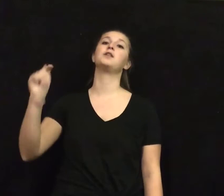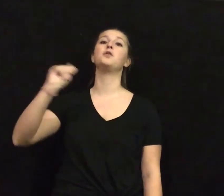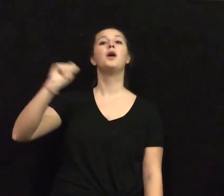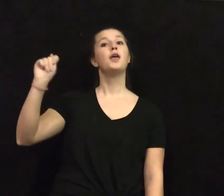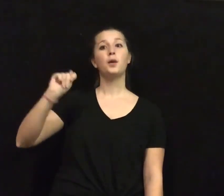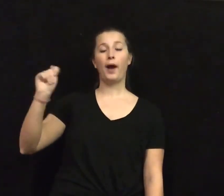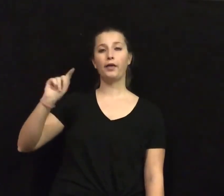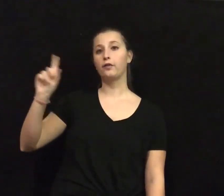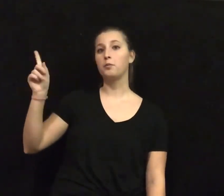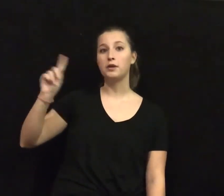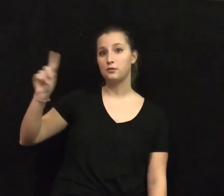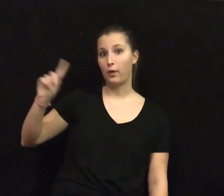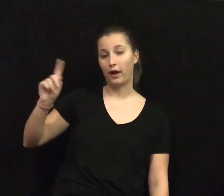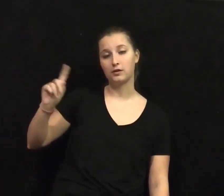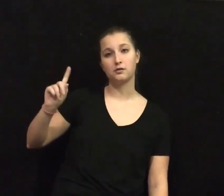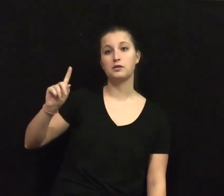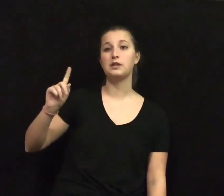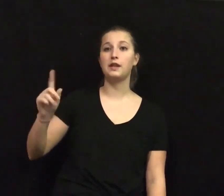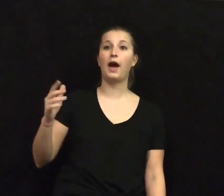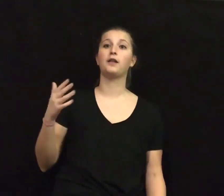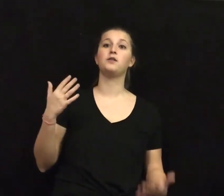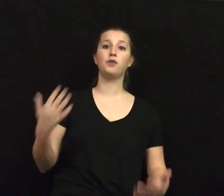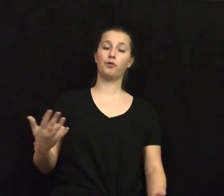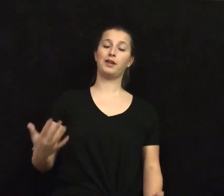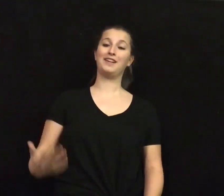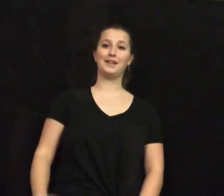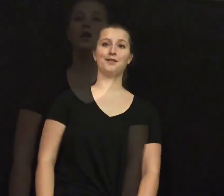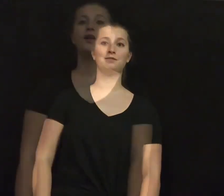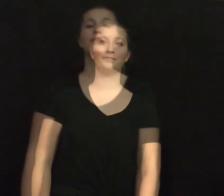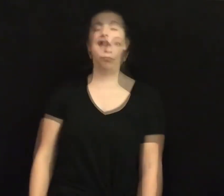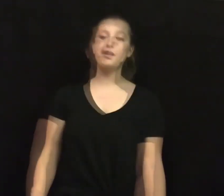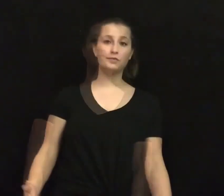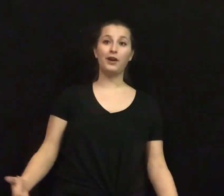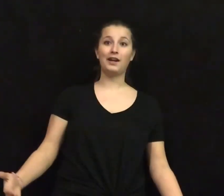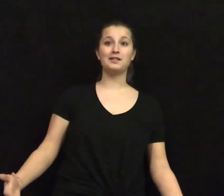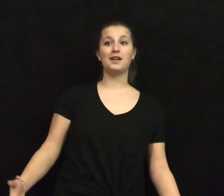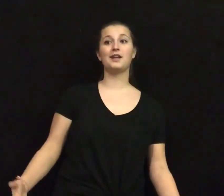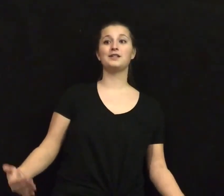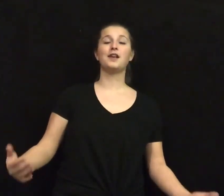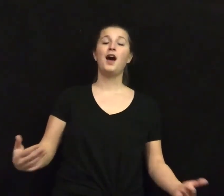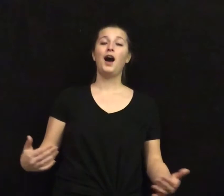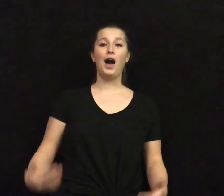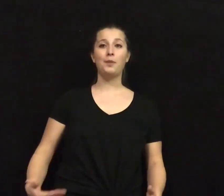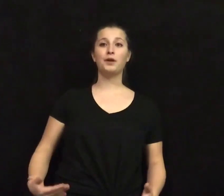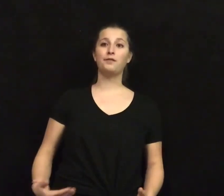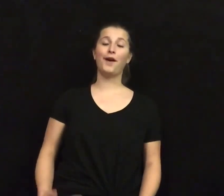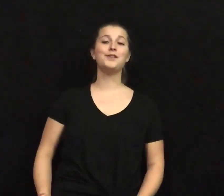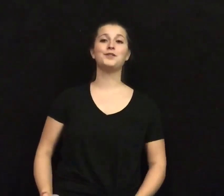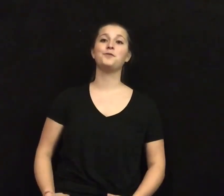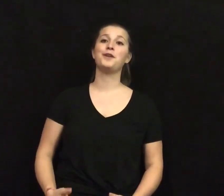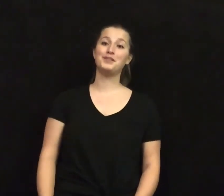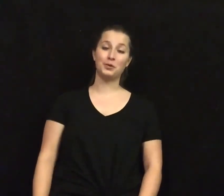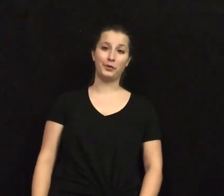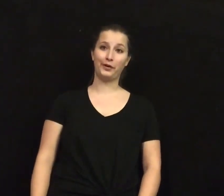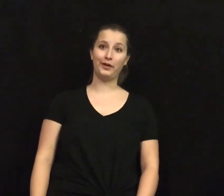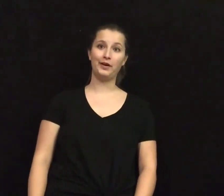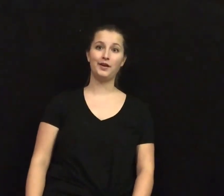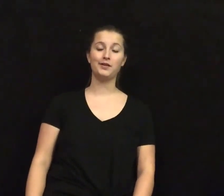you bathroom is where. So if you see that, you know what they need. The last phrase is I'm going to find you an interpreter.